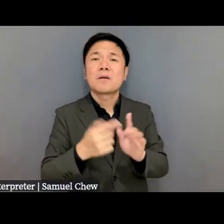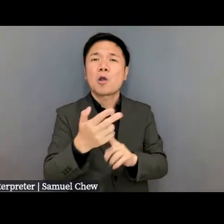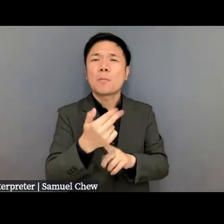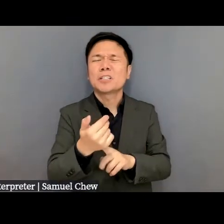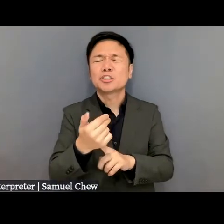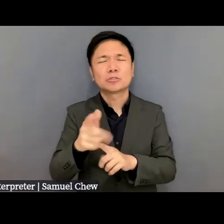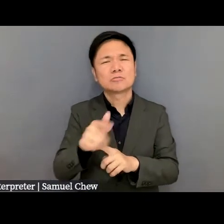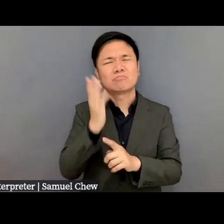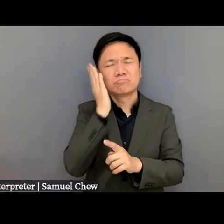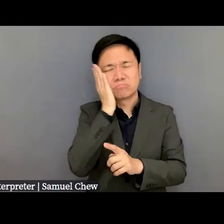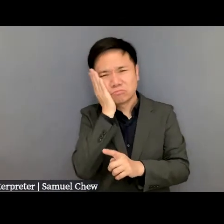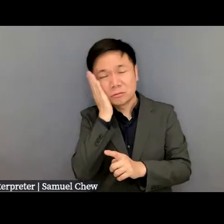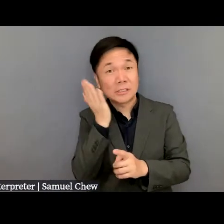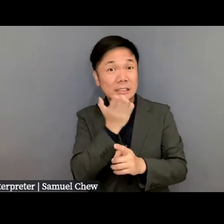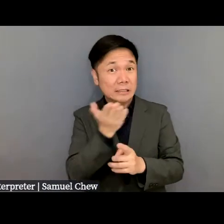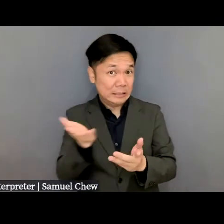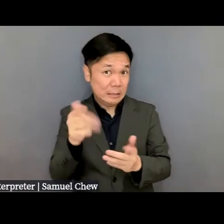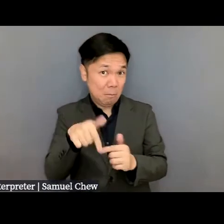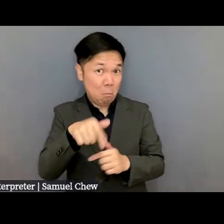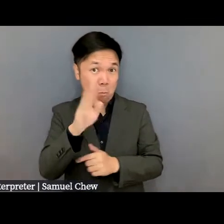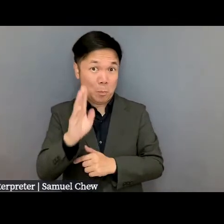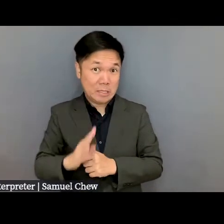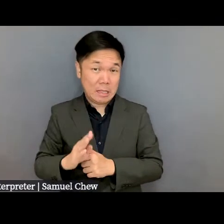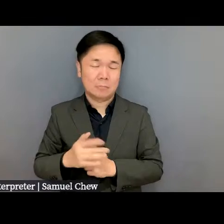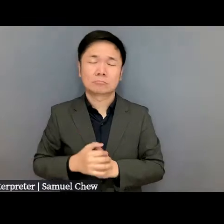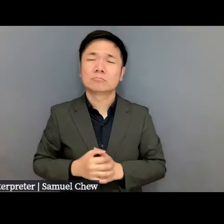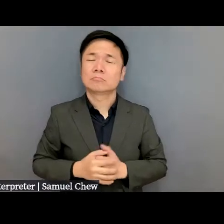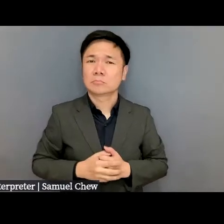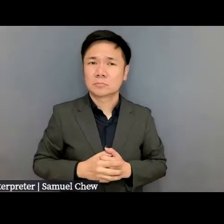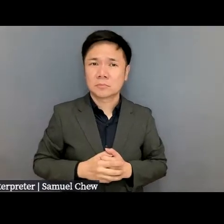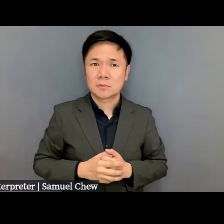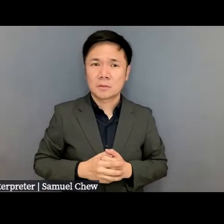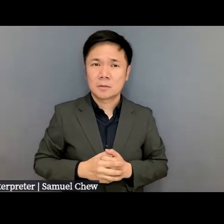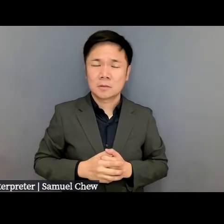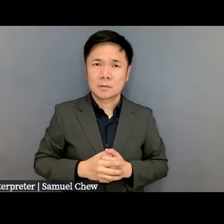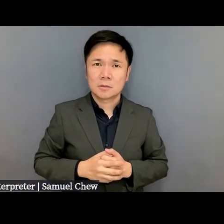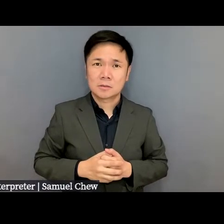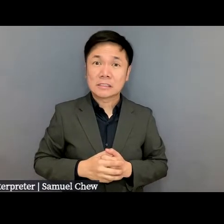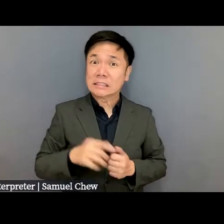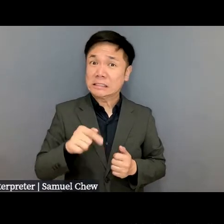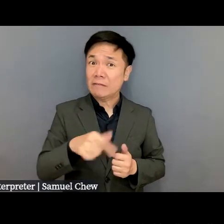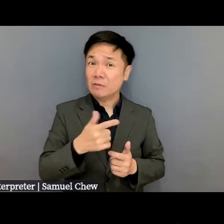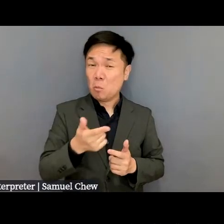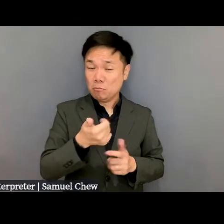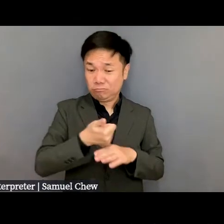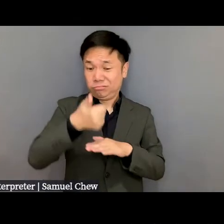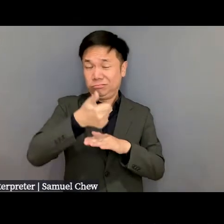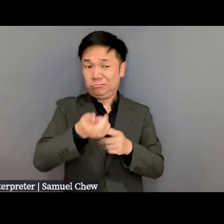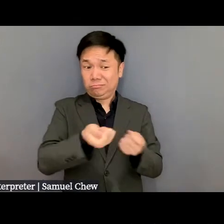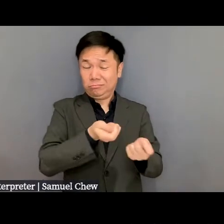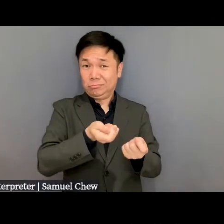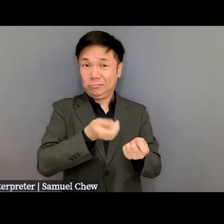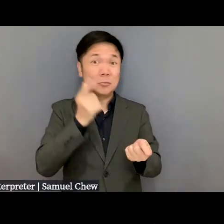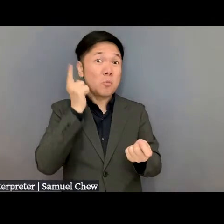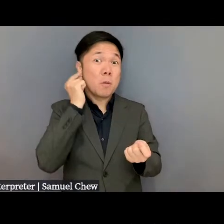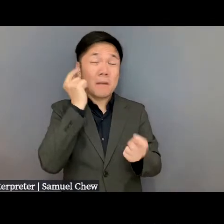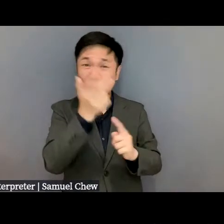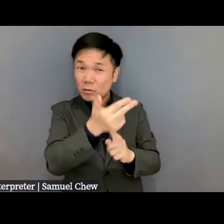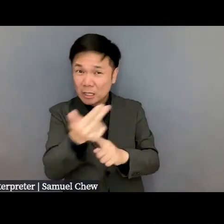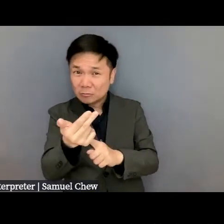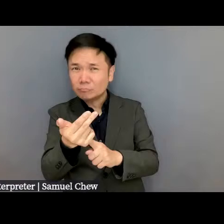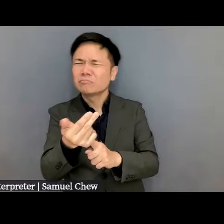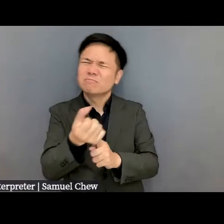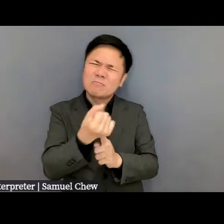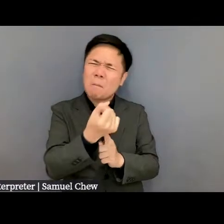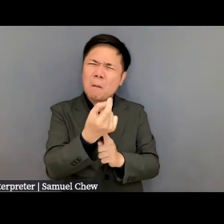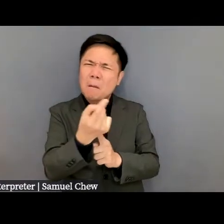inside of tourism is majority of women leading this sector. So of course they will receive that well. They